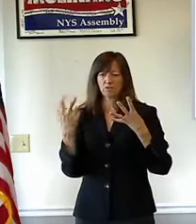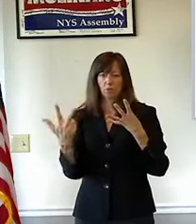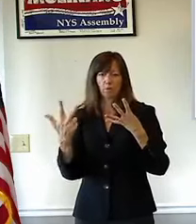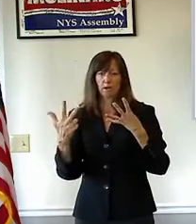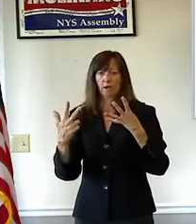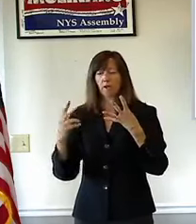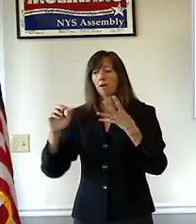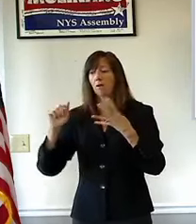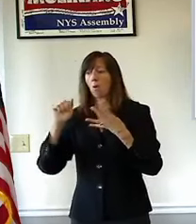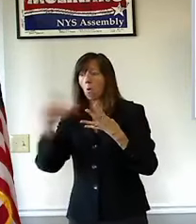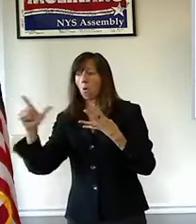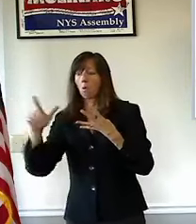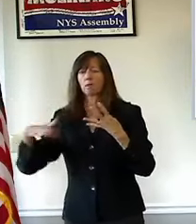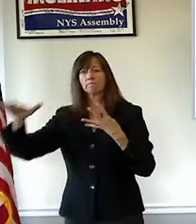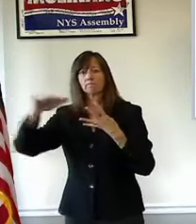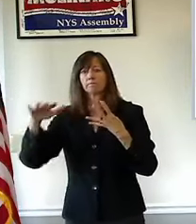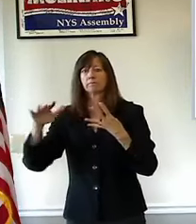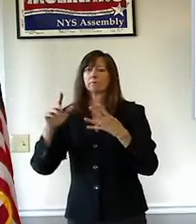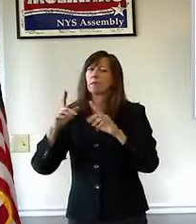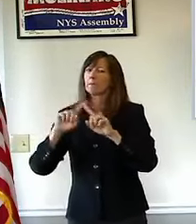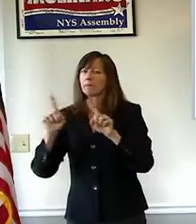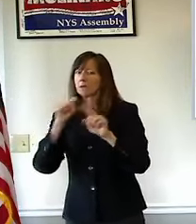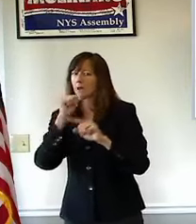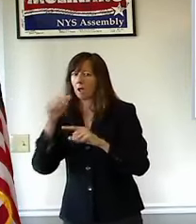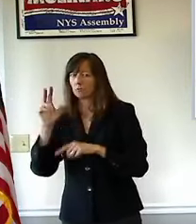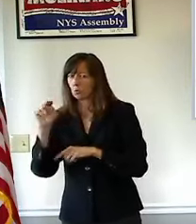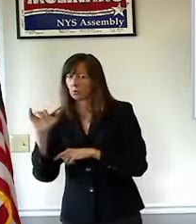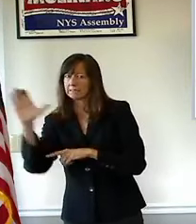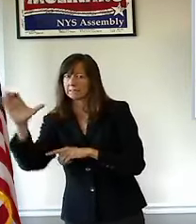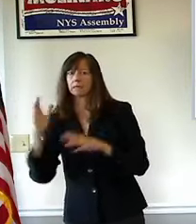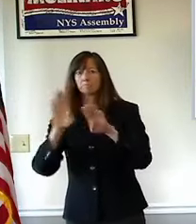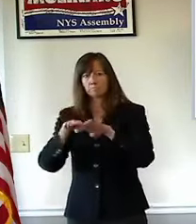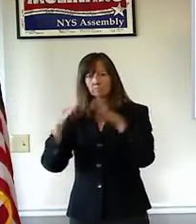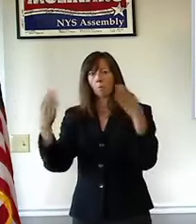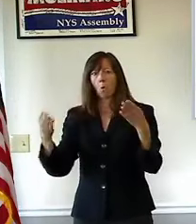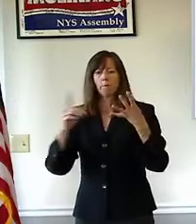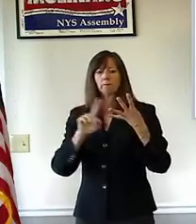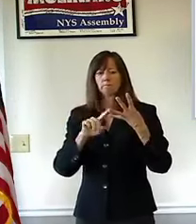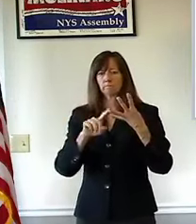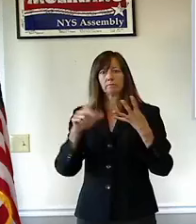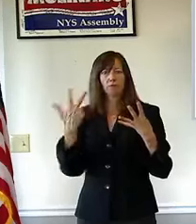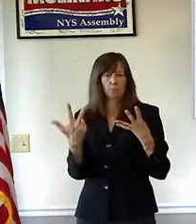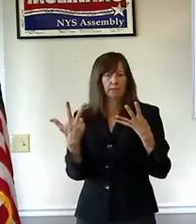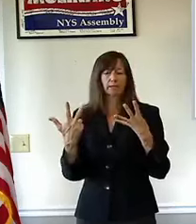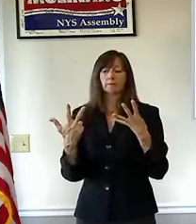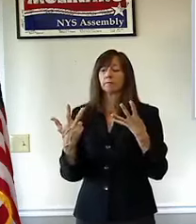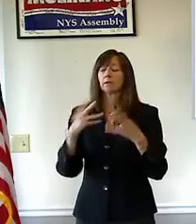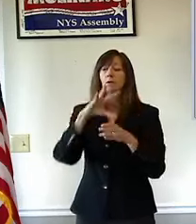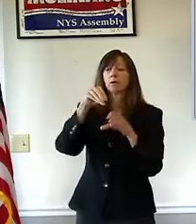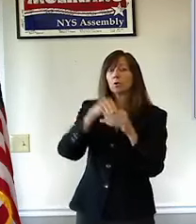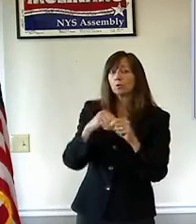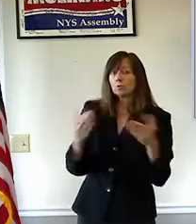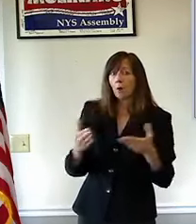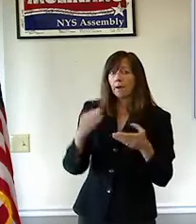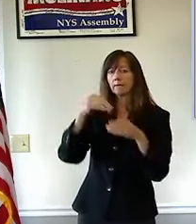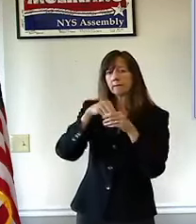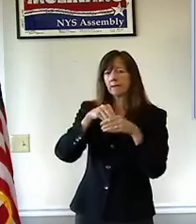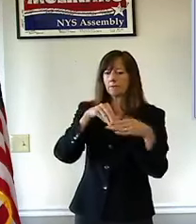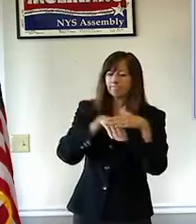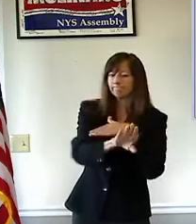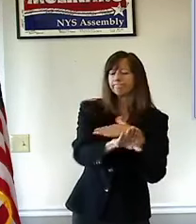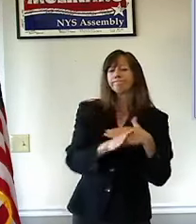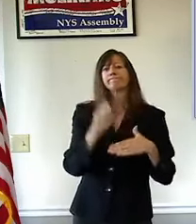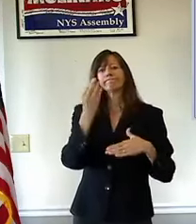advanced now to phase three. Phase three included expansion and inclusion of indoor dining at restaurants at